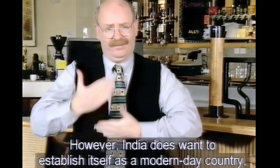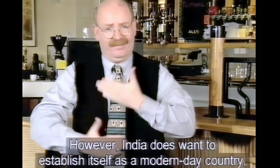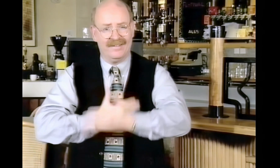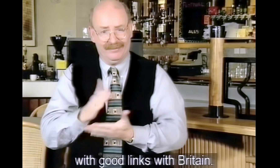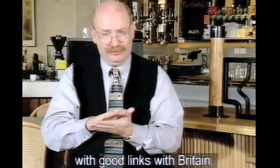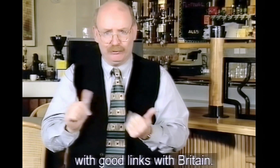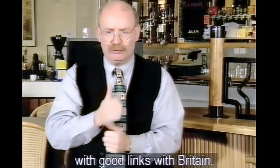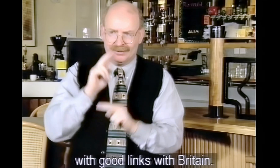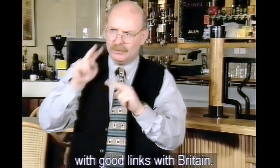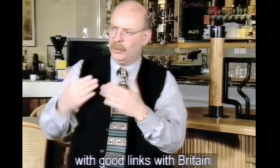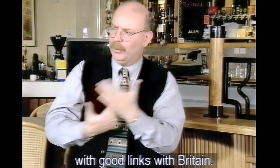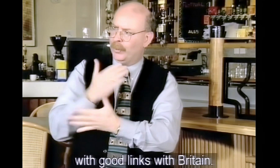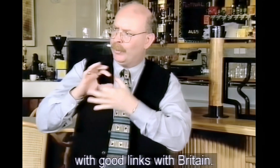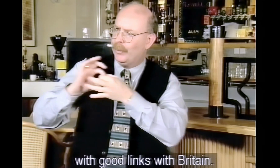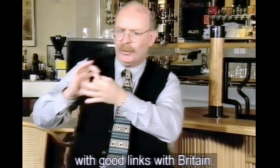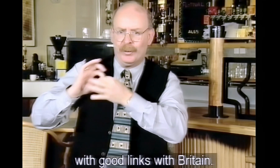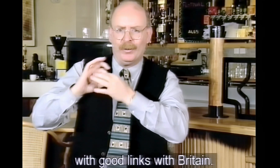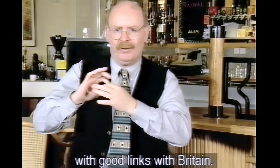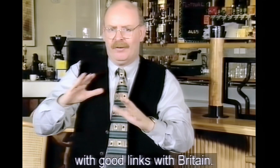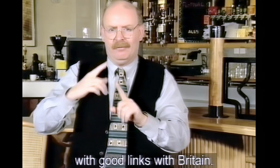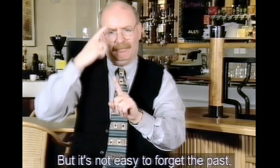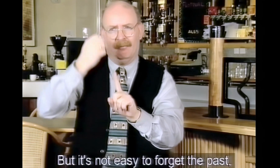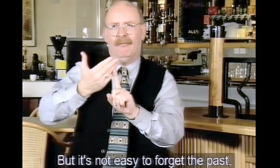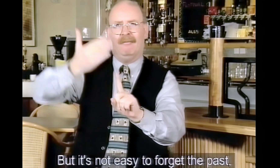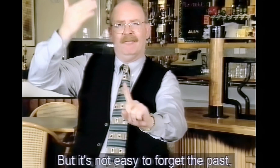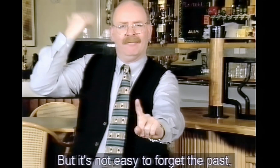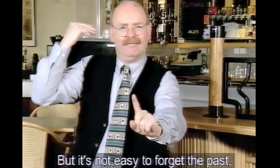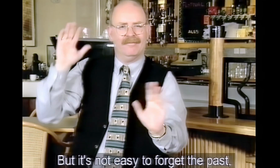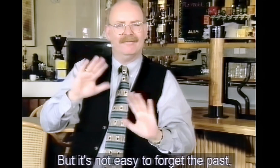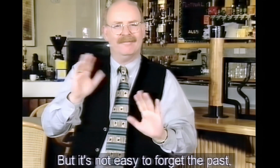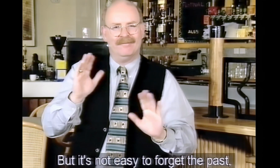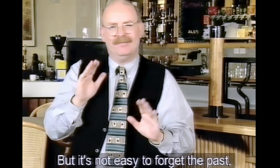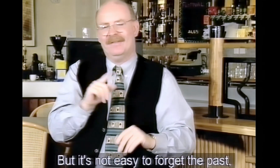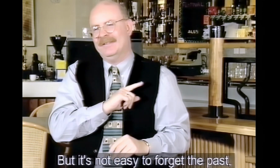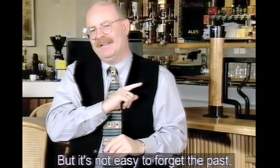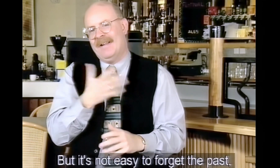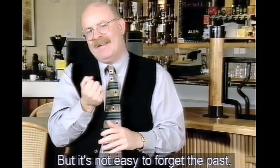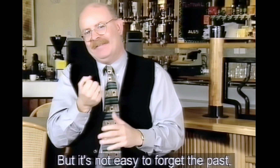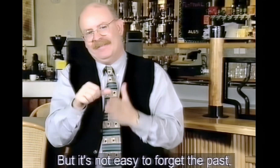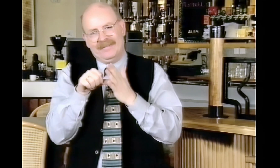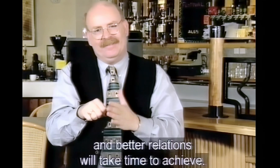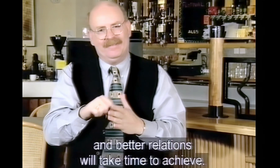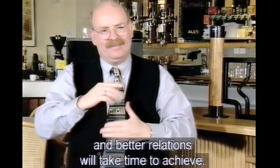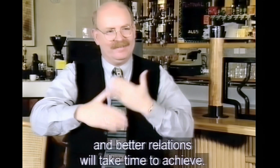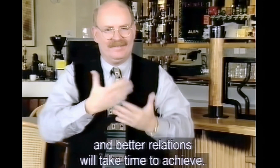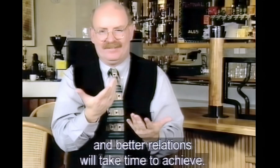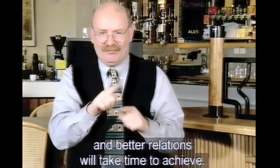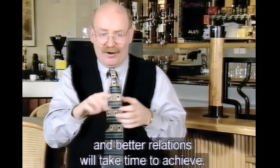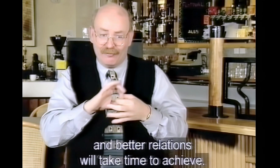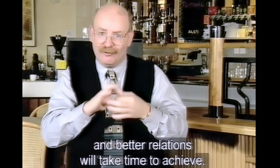with good links with Britain, rather than dwelling on the past. But it's not easy to forget everything that's happened, and better relations